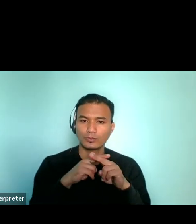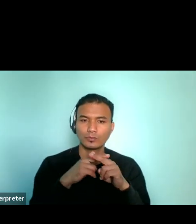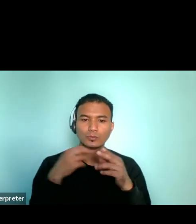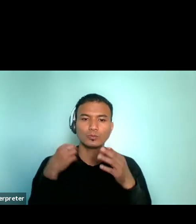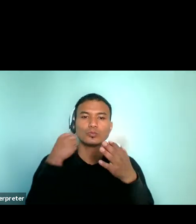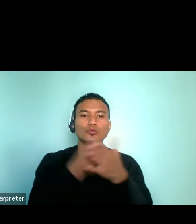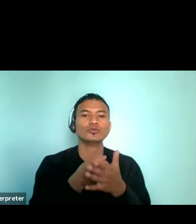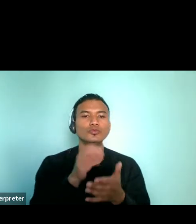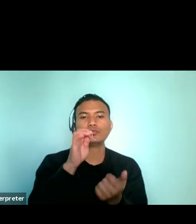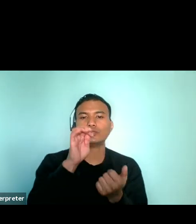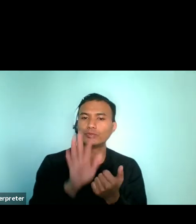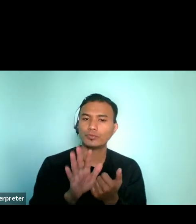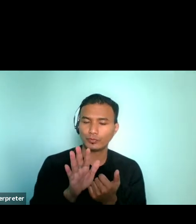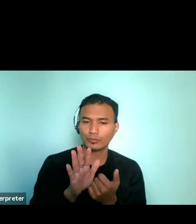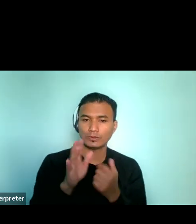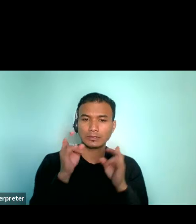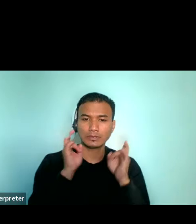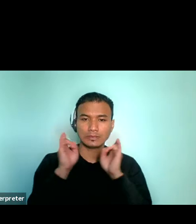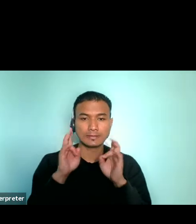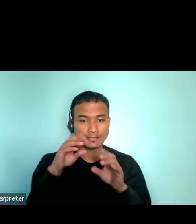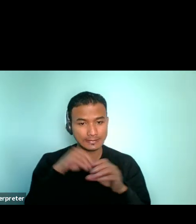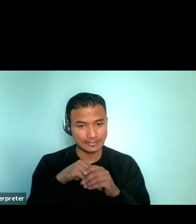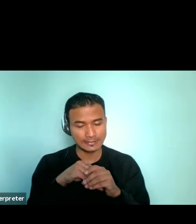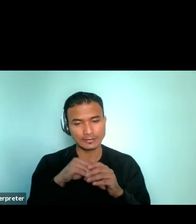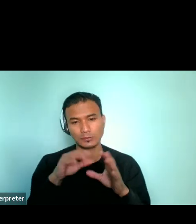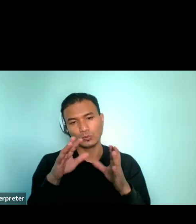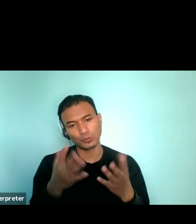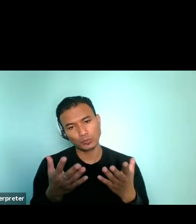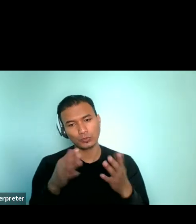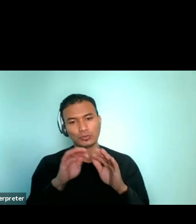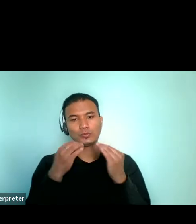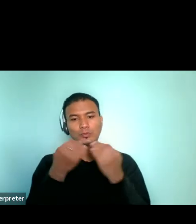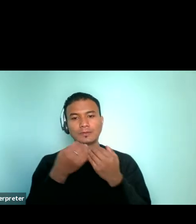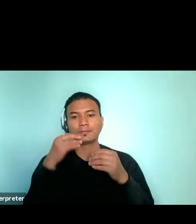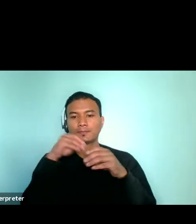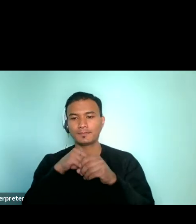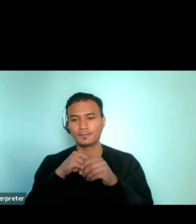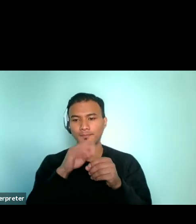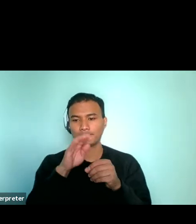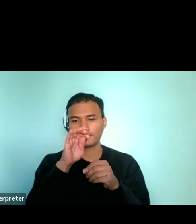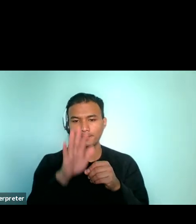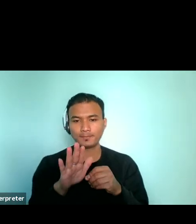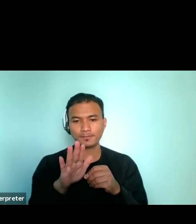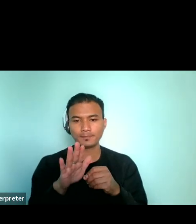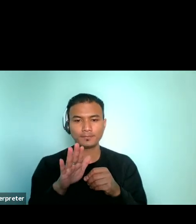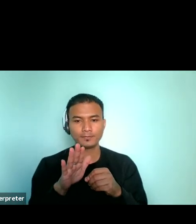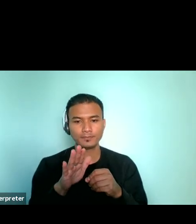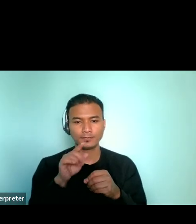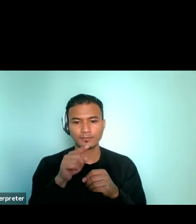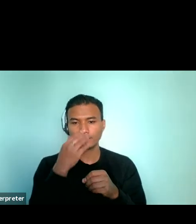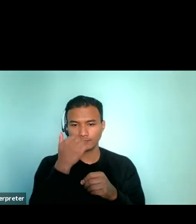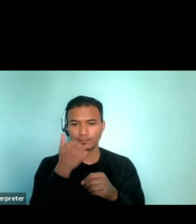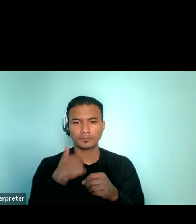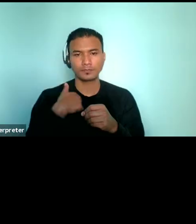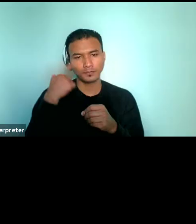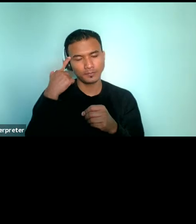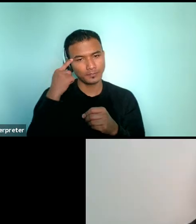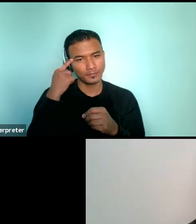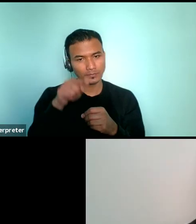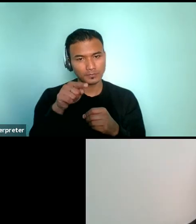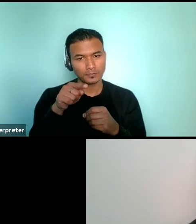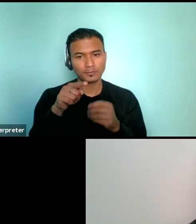can live in the city and they can also go back to the community and work there. I think that that's a lot